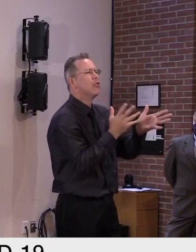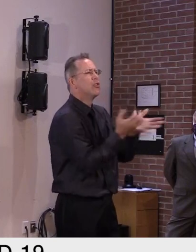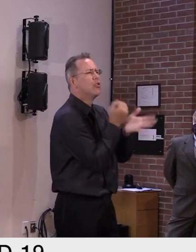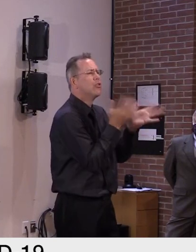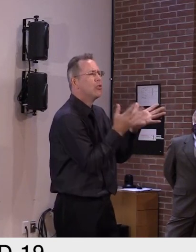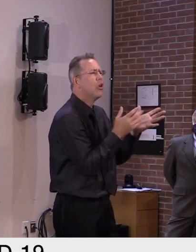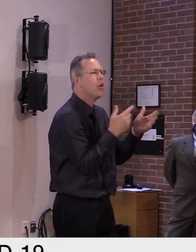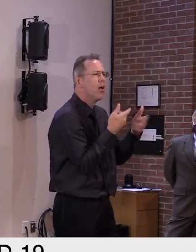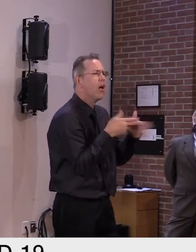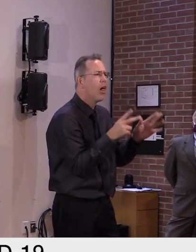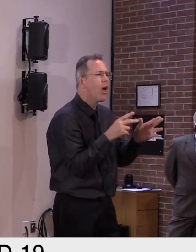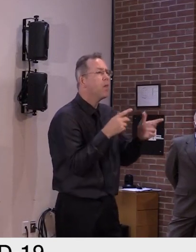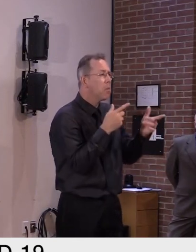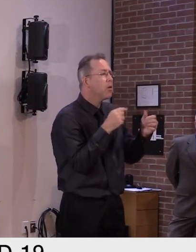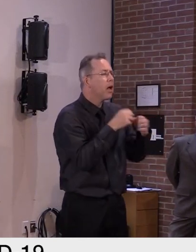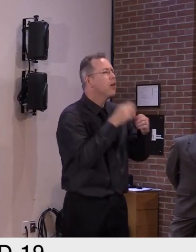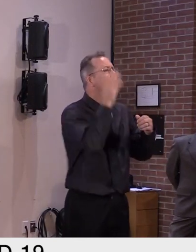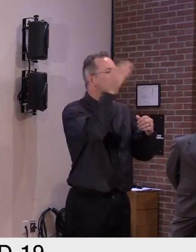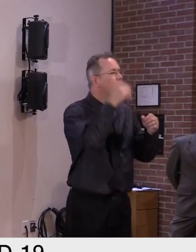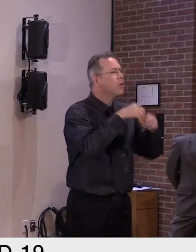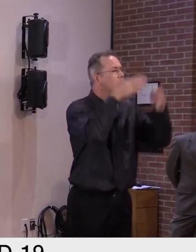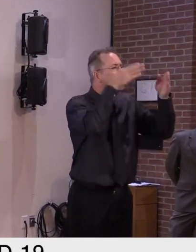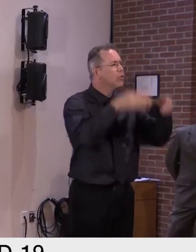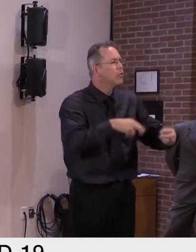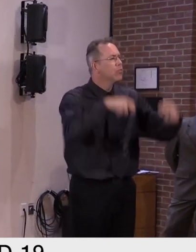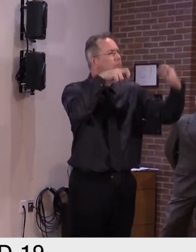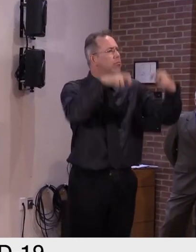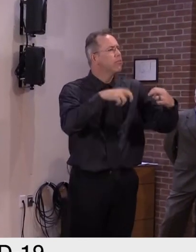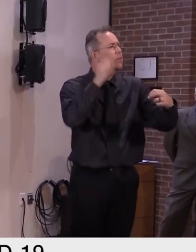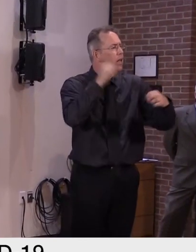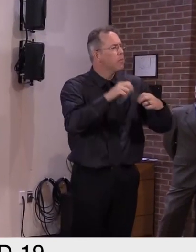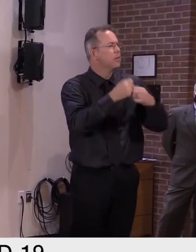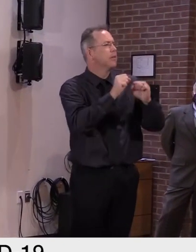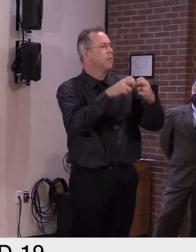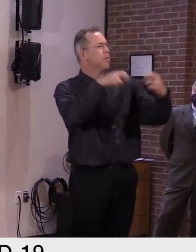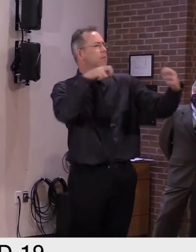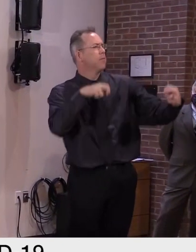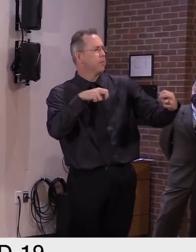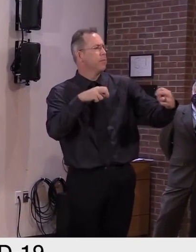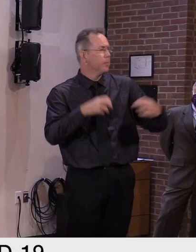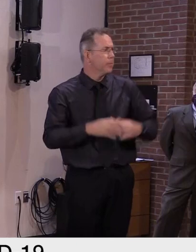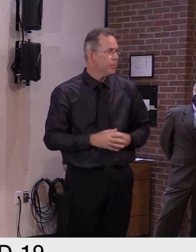Thank you. Okay, moving to the phones now. Sean Cunningham, the Chester Telegraph.